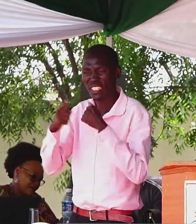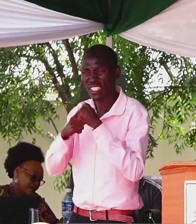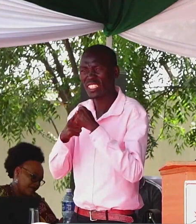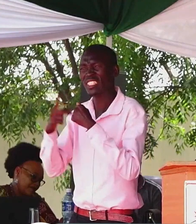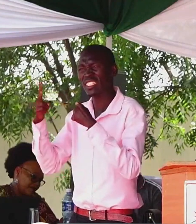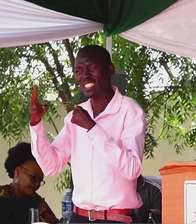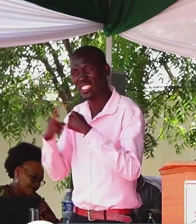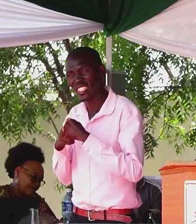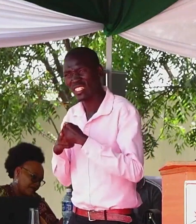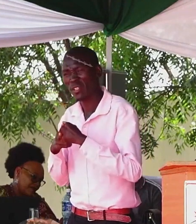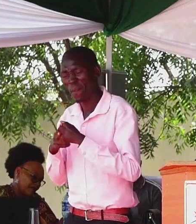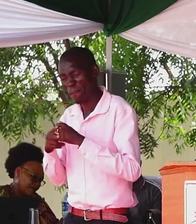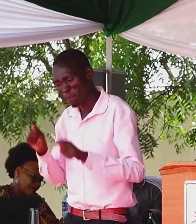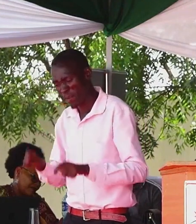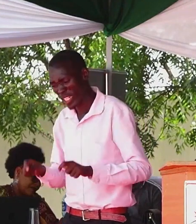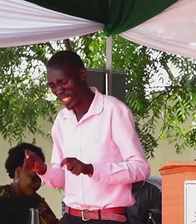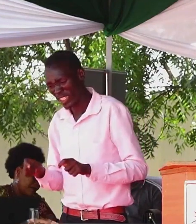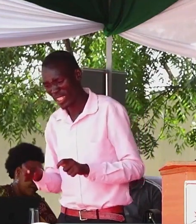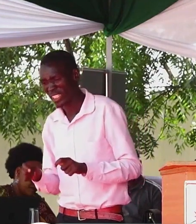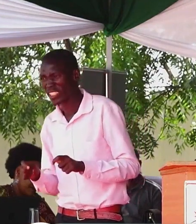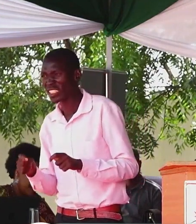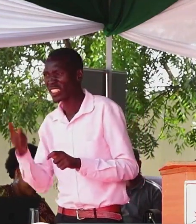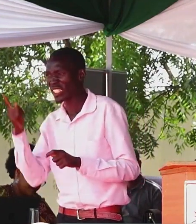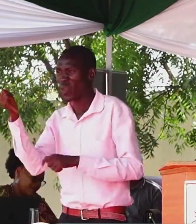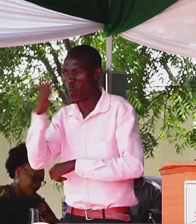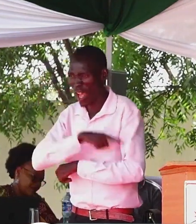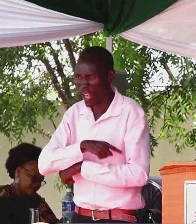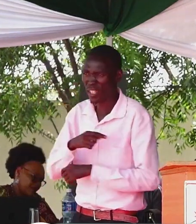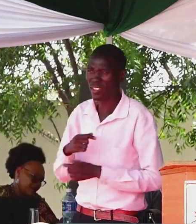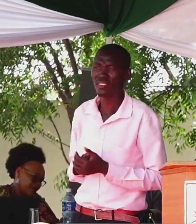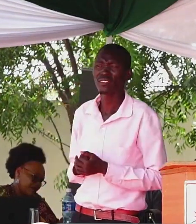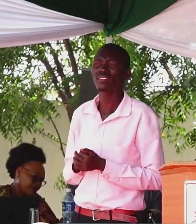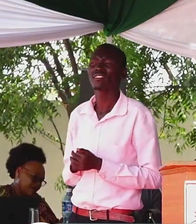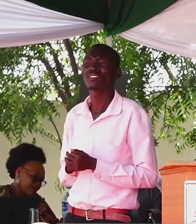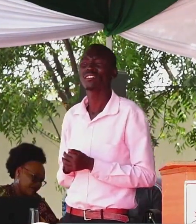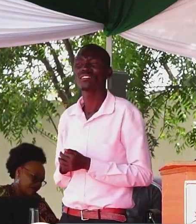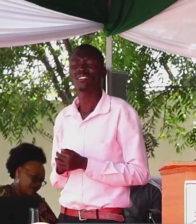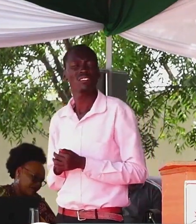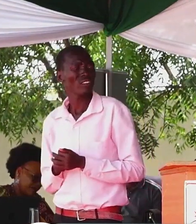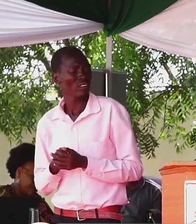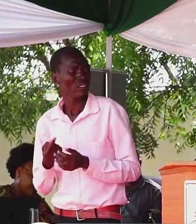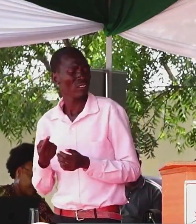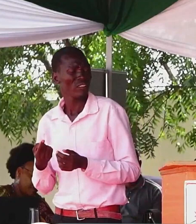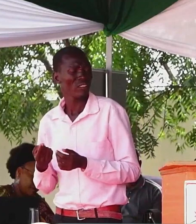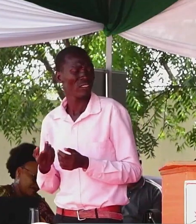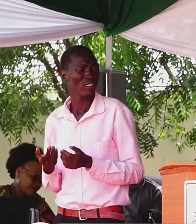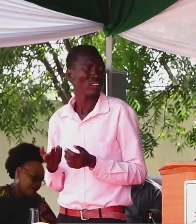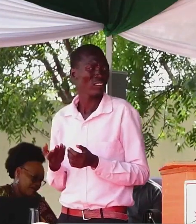567 present on day 1. Then we had